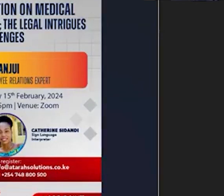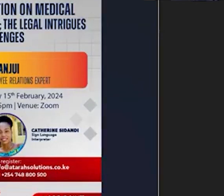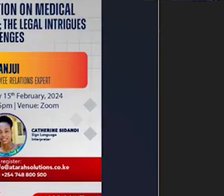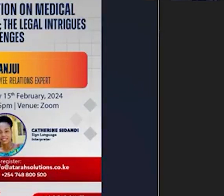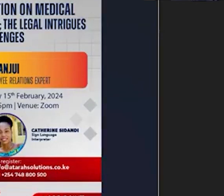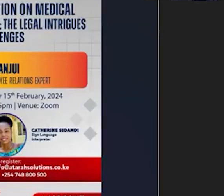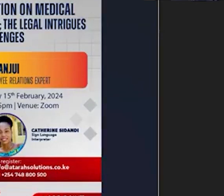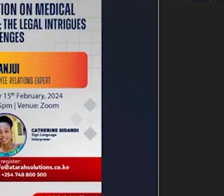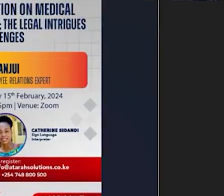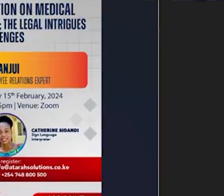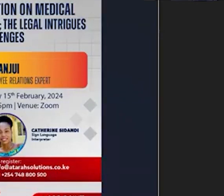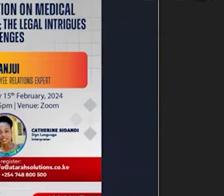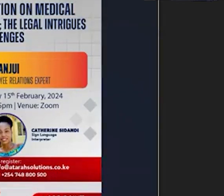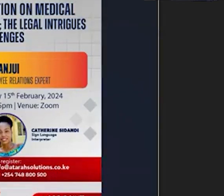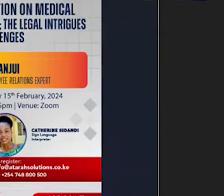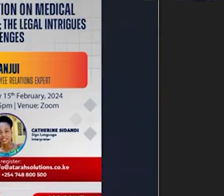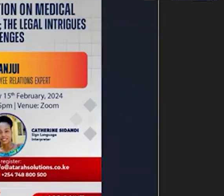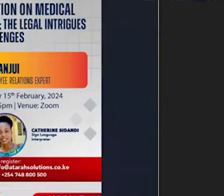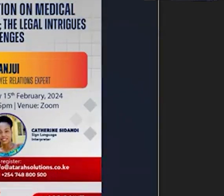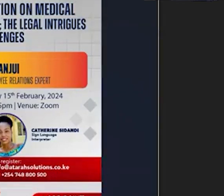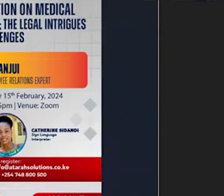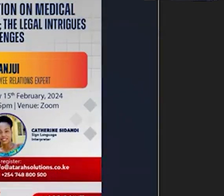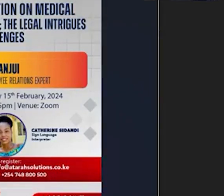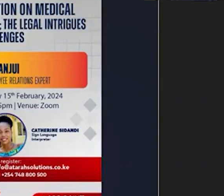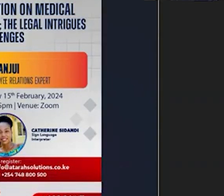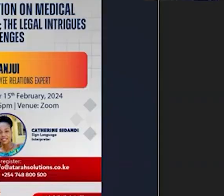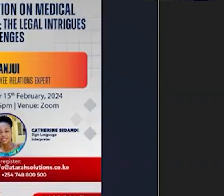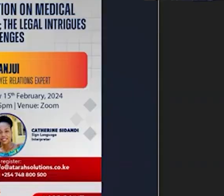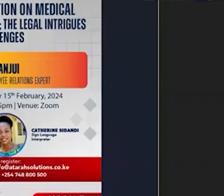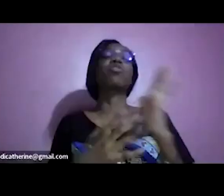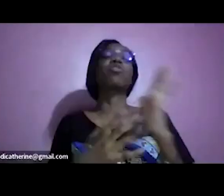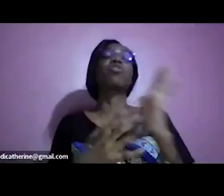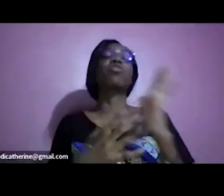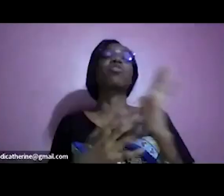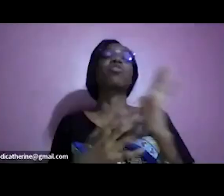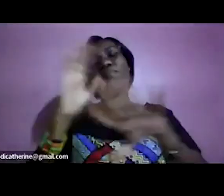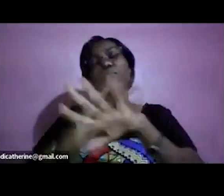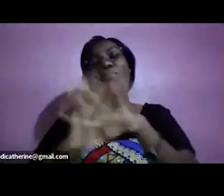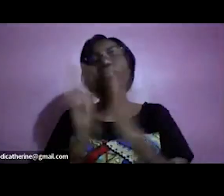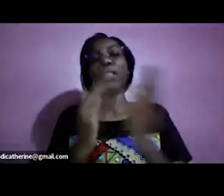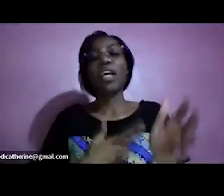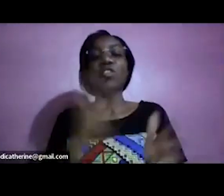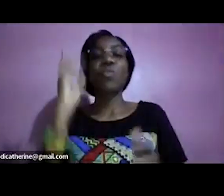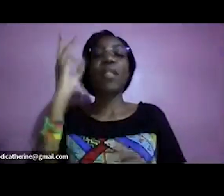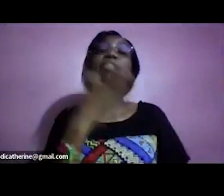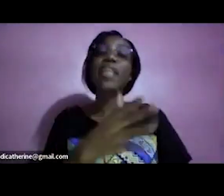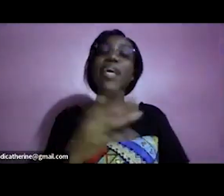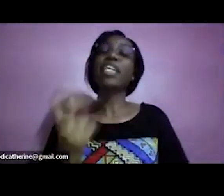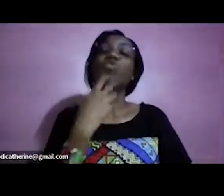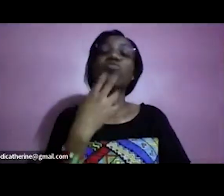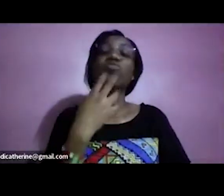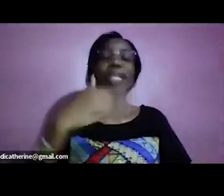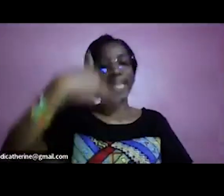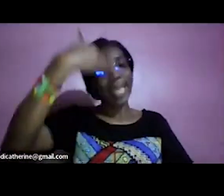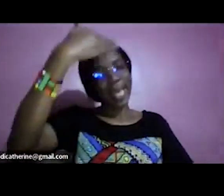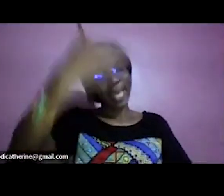please make sure that you join us for this session and i'm sure it's going to be very very enlightening of course we shall be here next tuesday um same